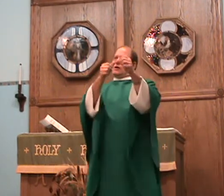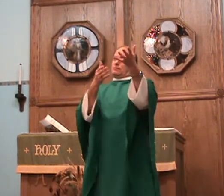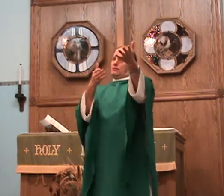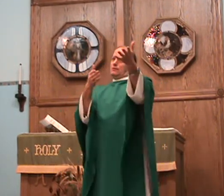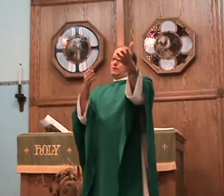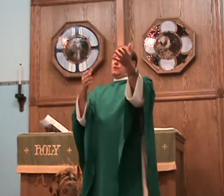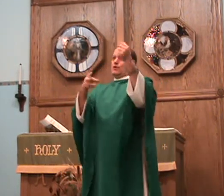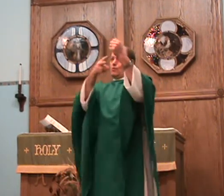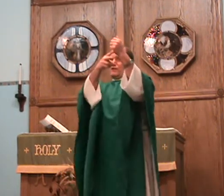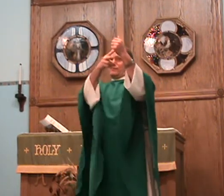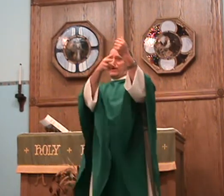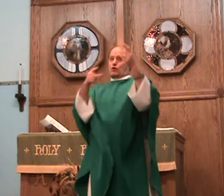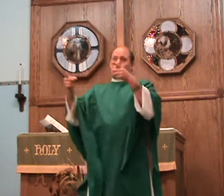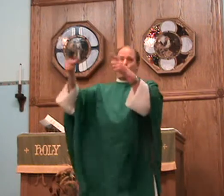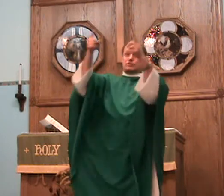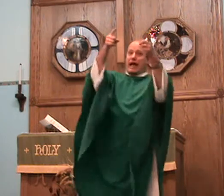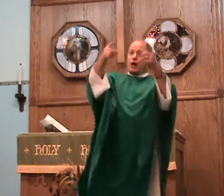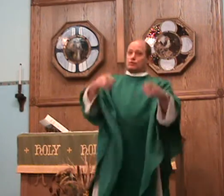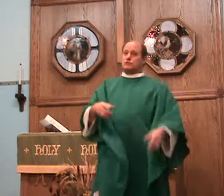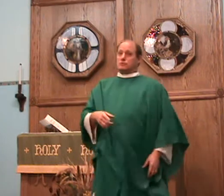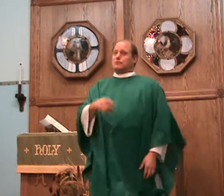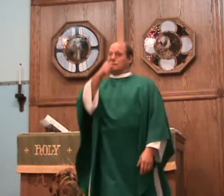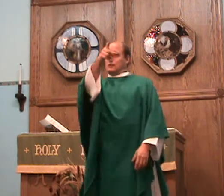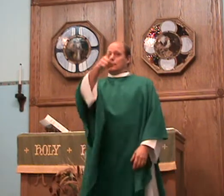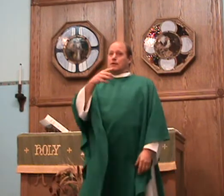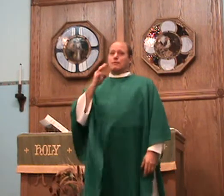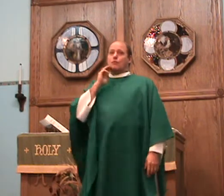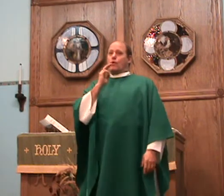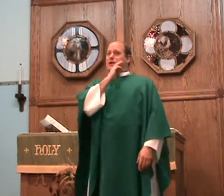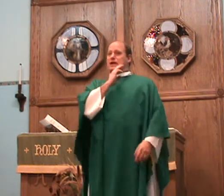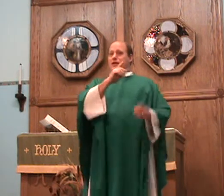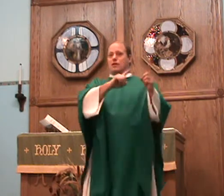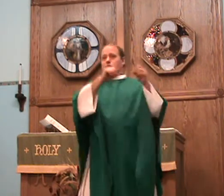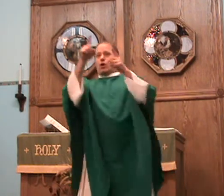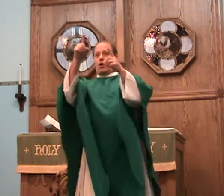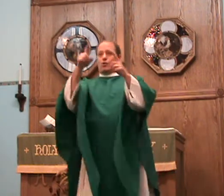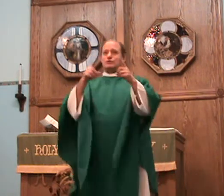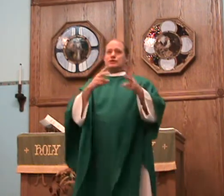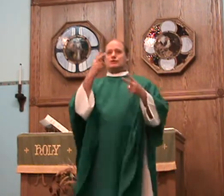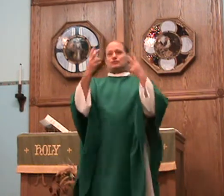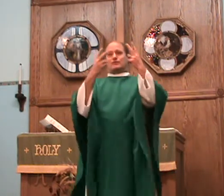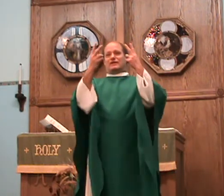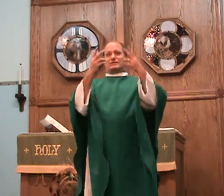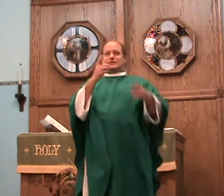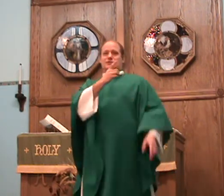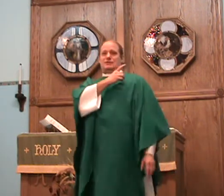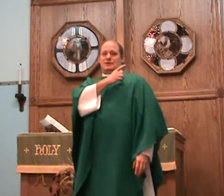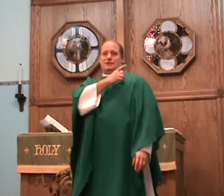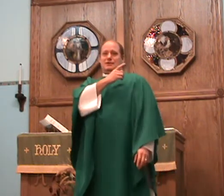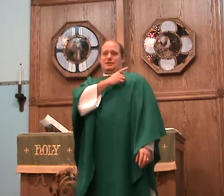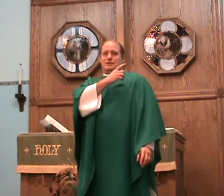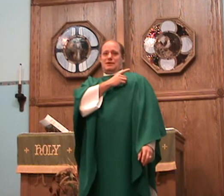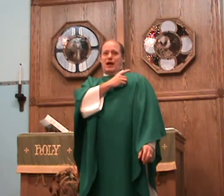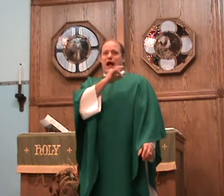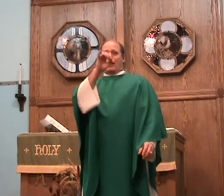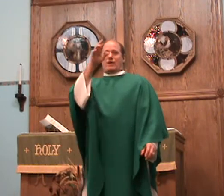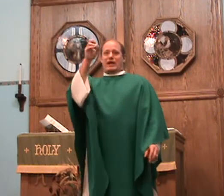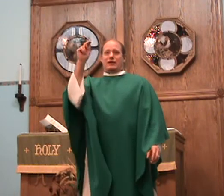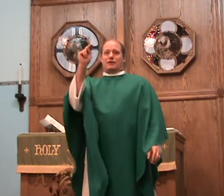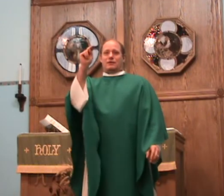Still, when the vicar goes out, Maureen goes to visit Irene